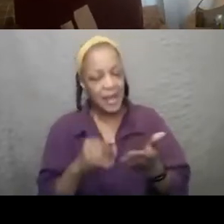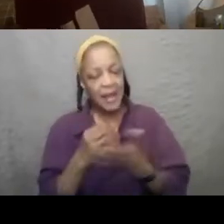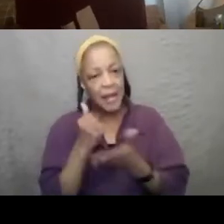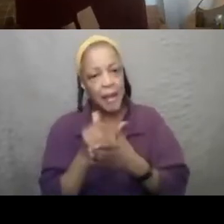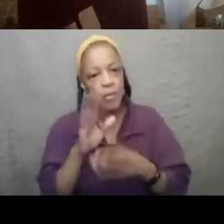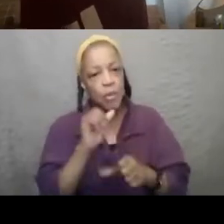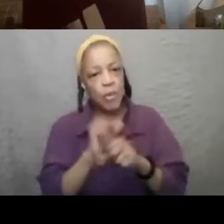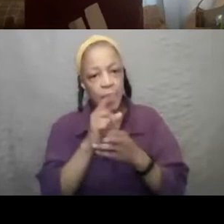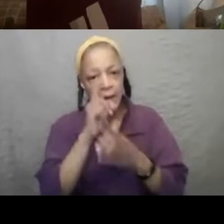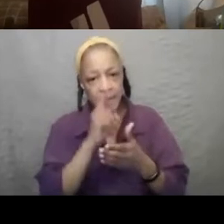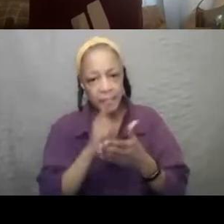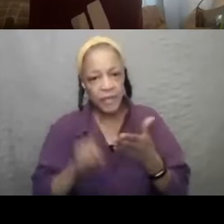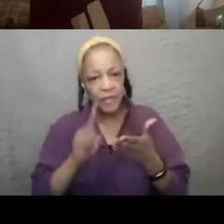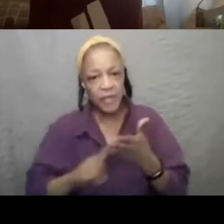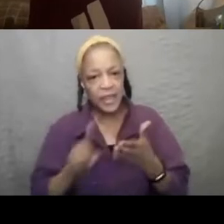people?